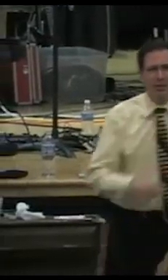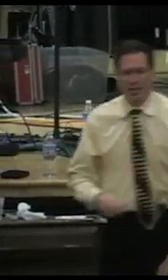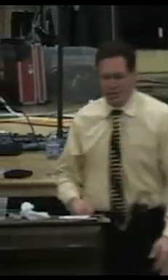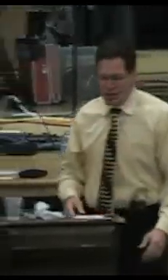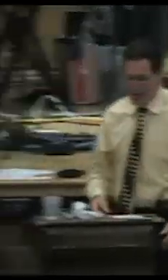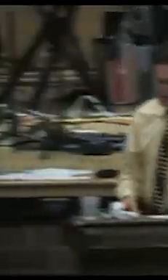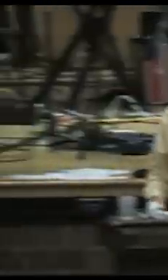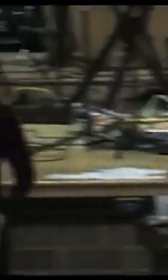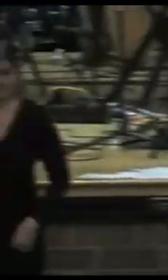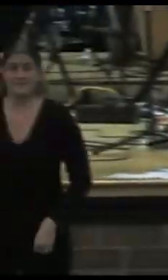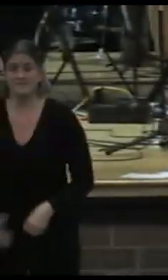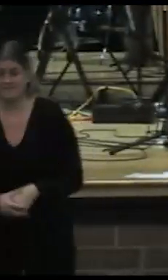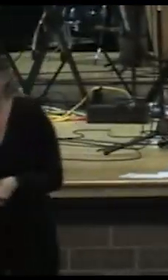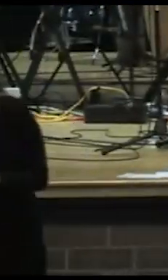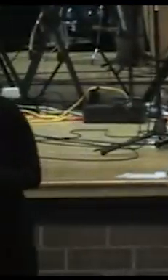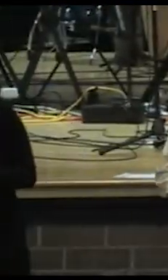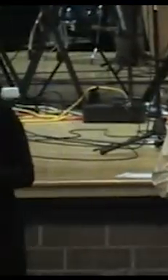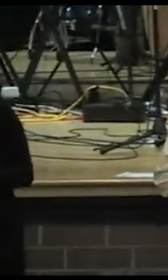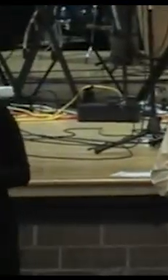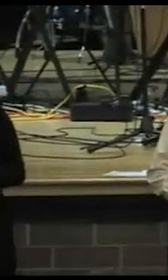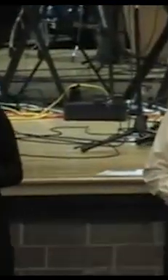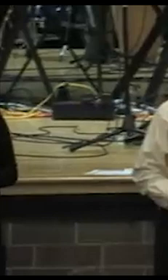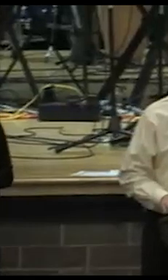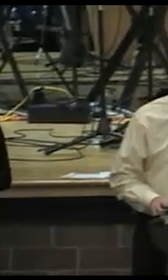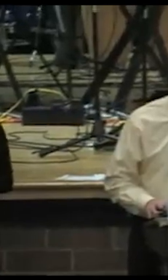that up in your dictionary.